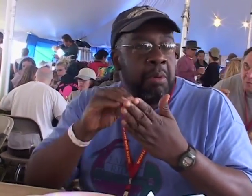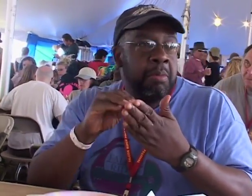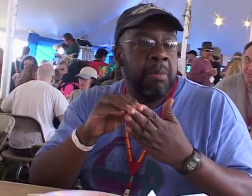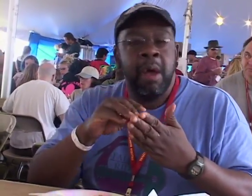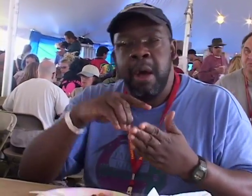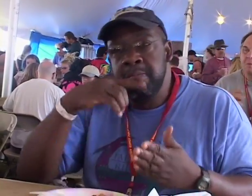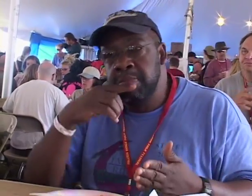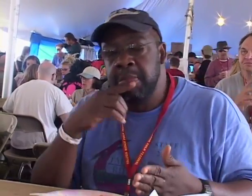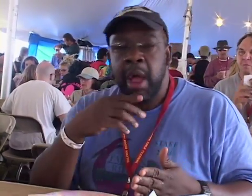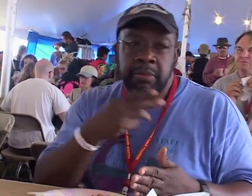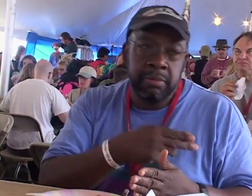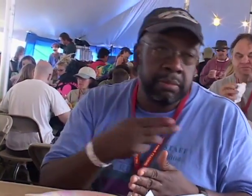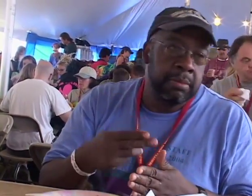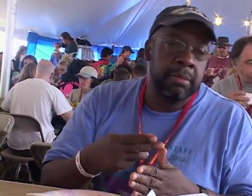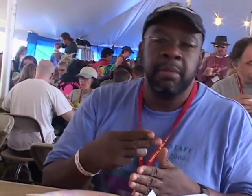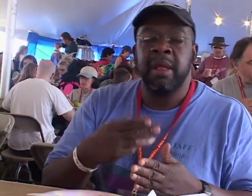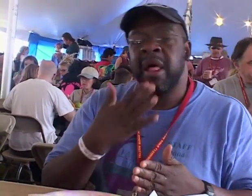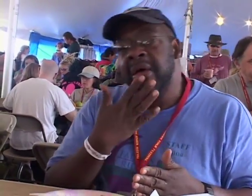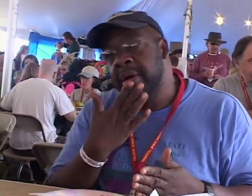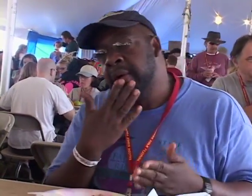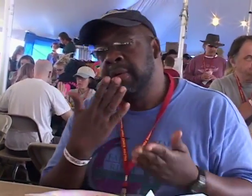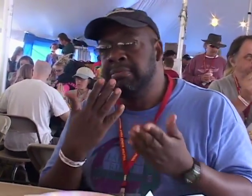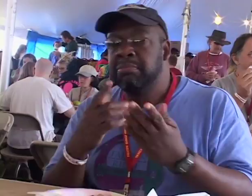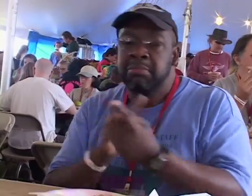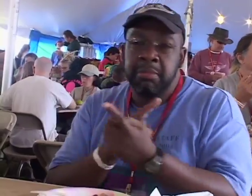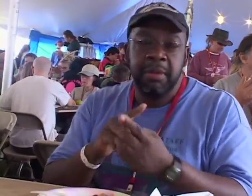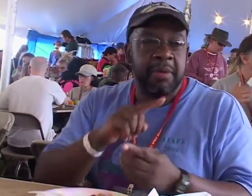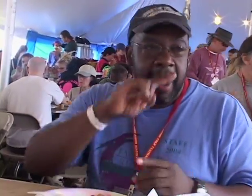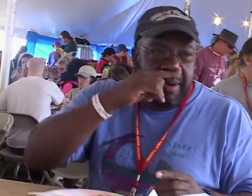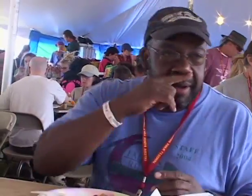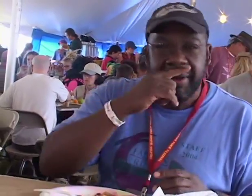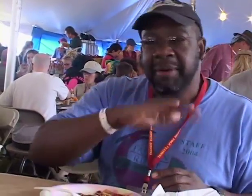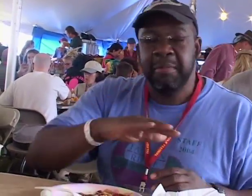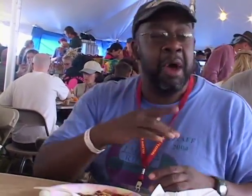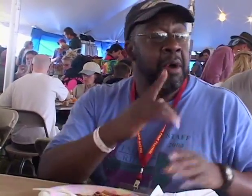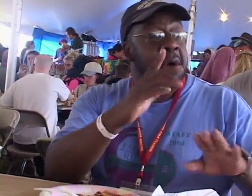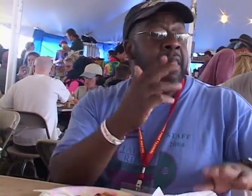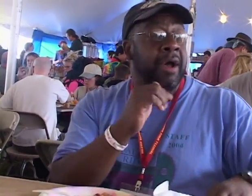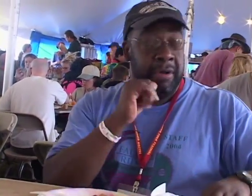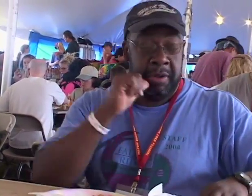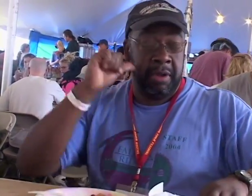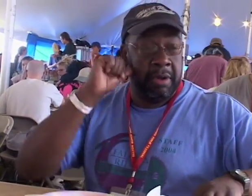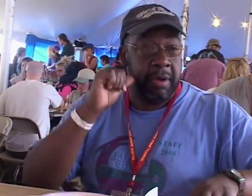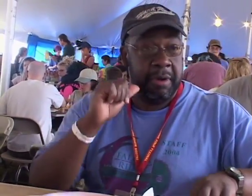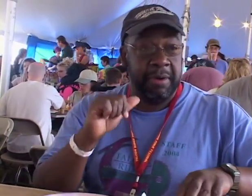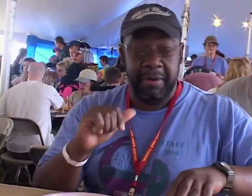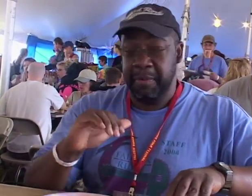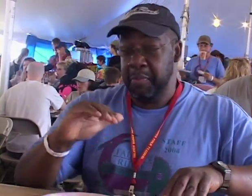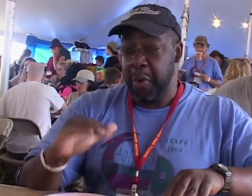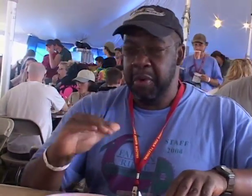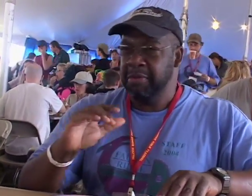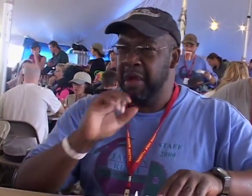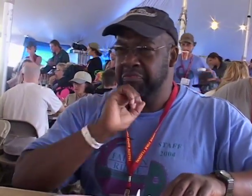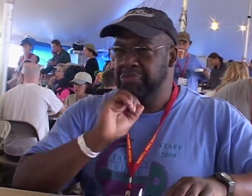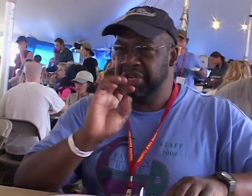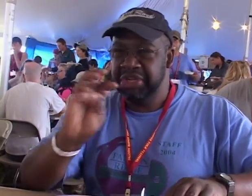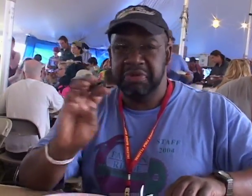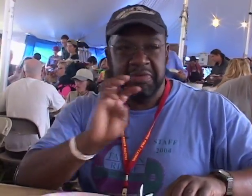we write. Hearing people are more than willing to learn new sign vocabulary. Yesterday, a 6-year-old